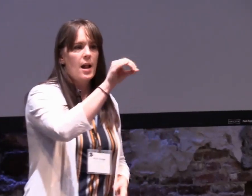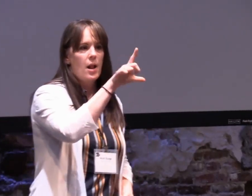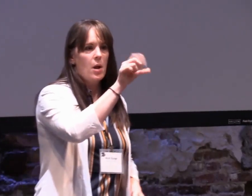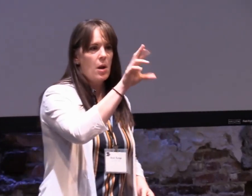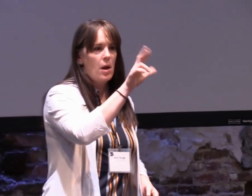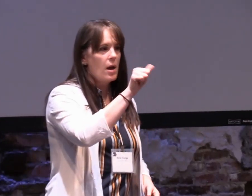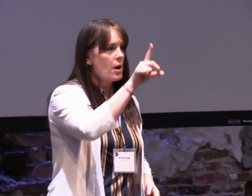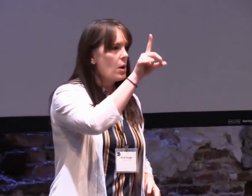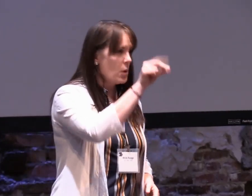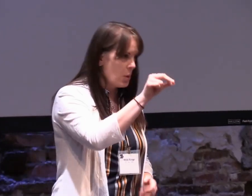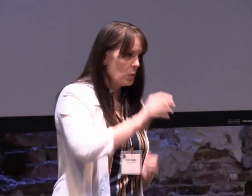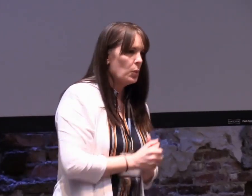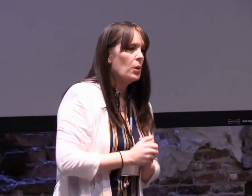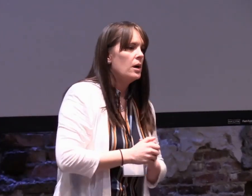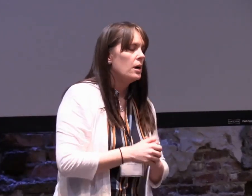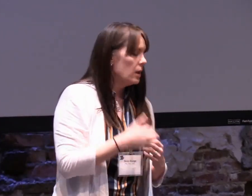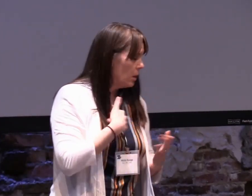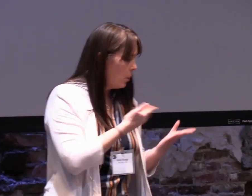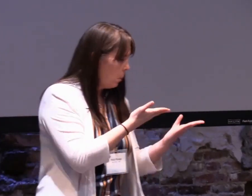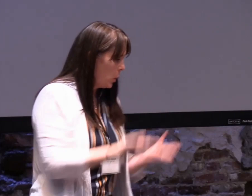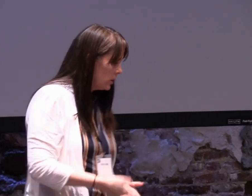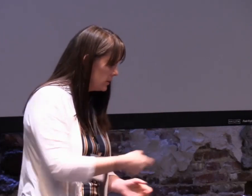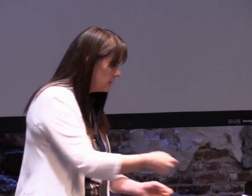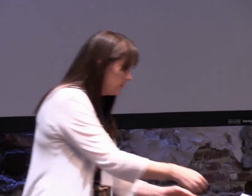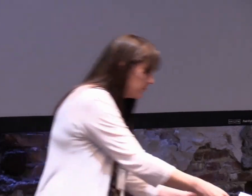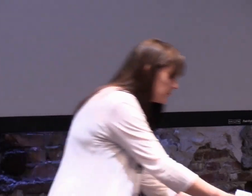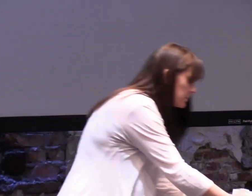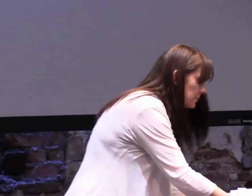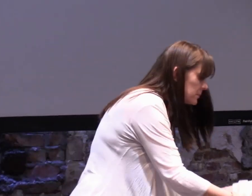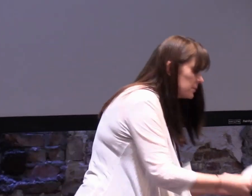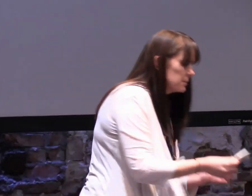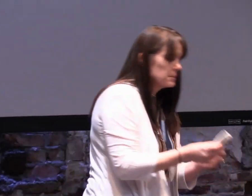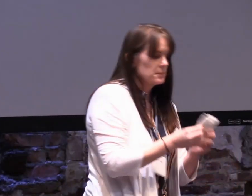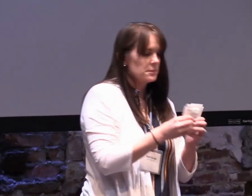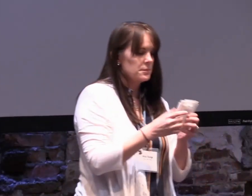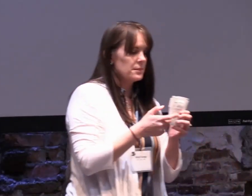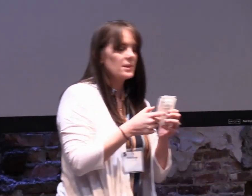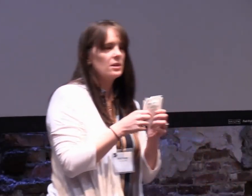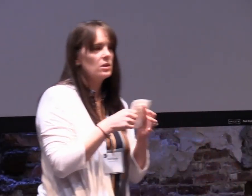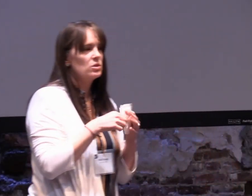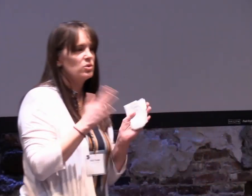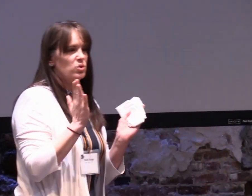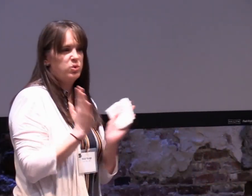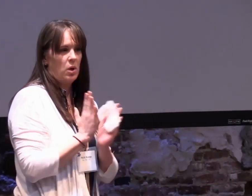Deaf Theater and Arts in Executive Director of Theater and Arts in Colorado.